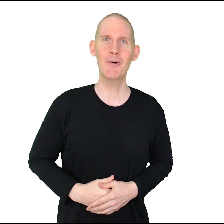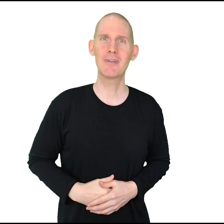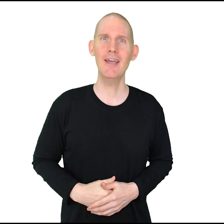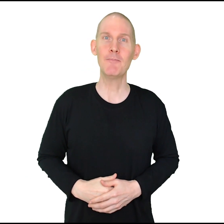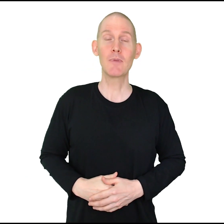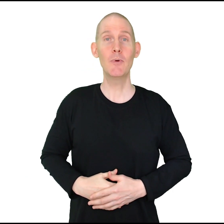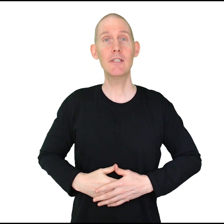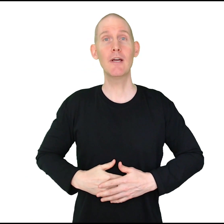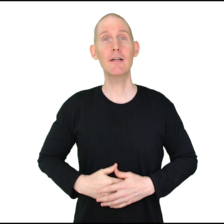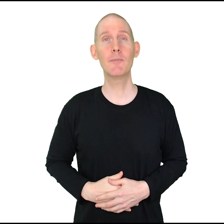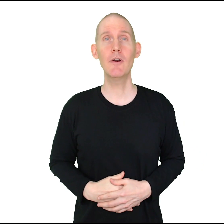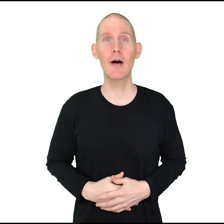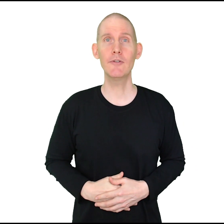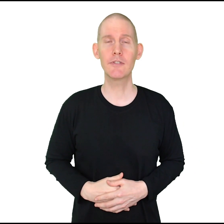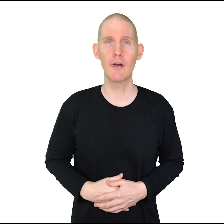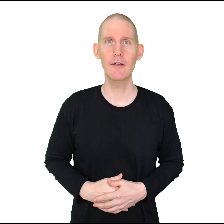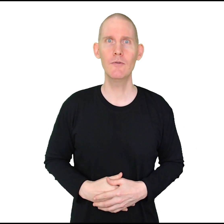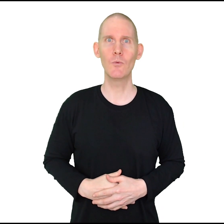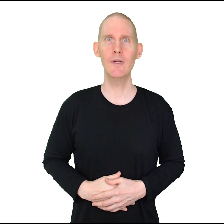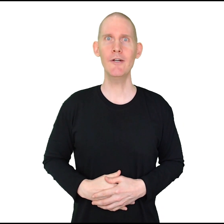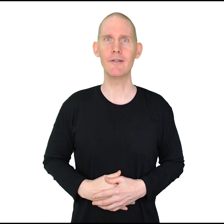Okay, we just talked about how to sign weird.